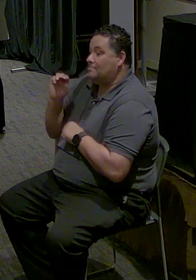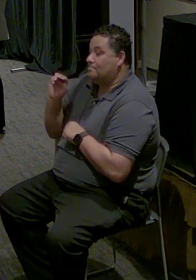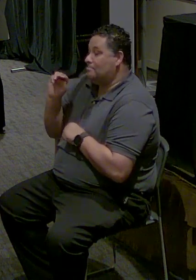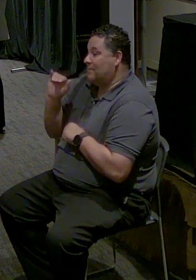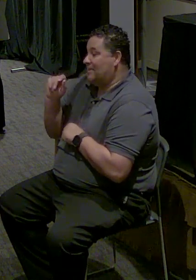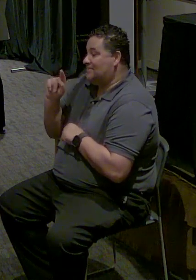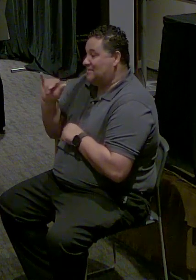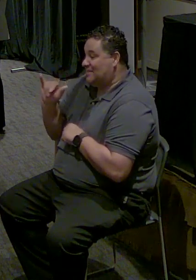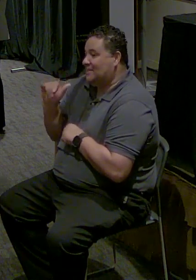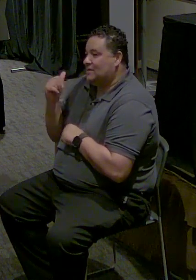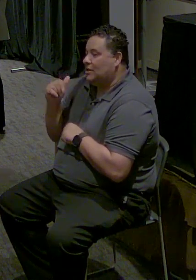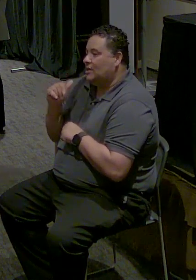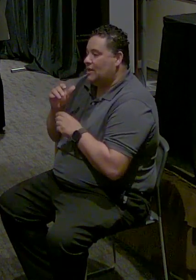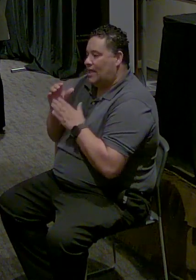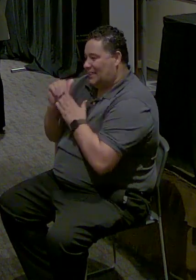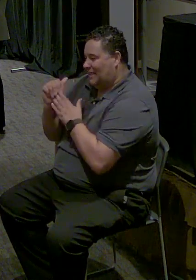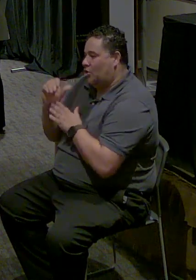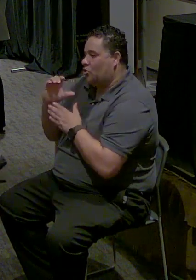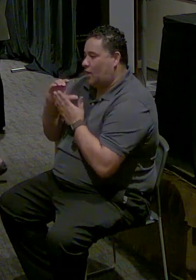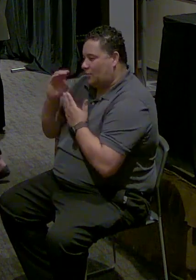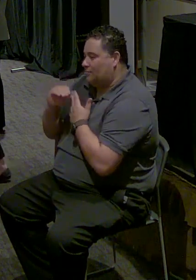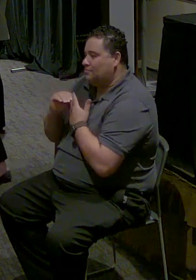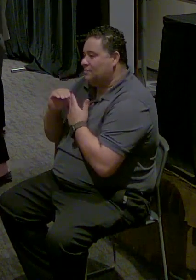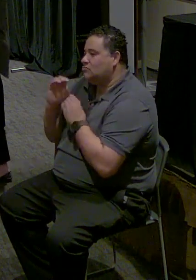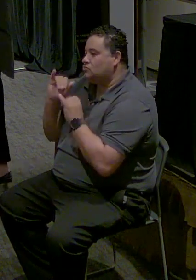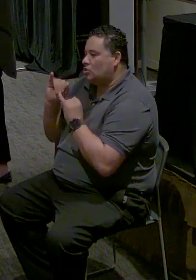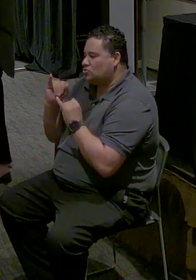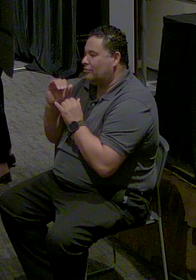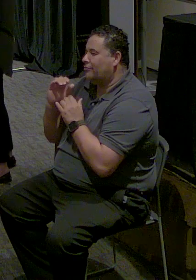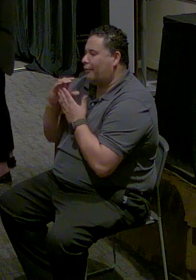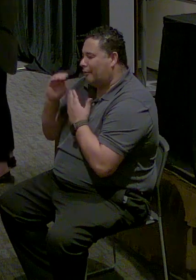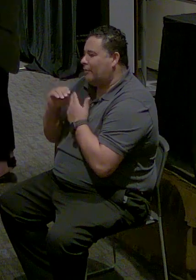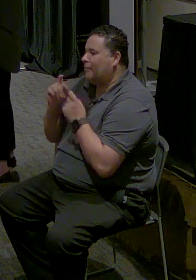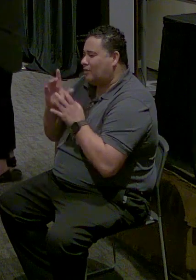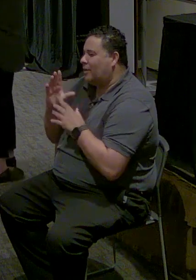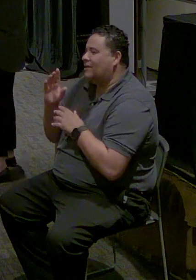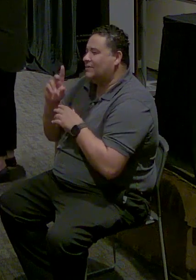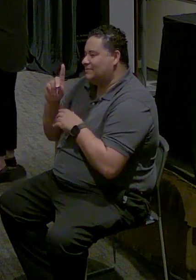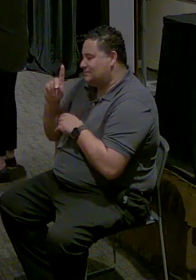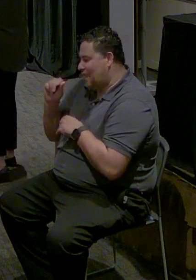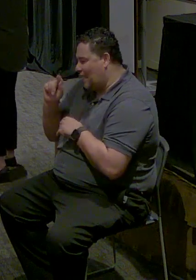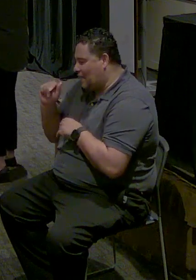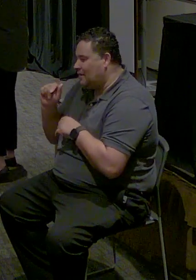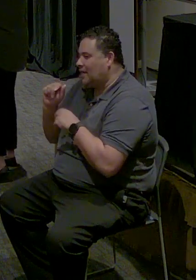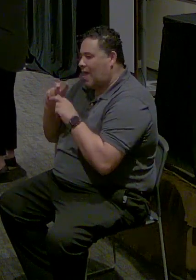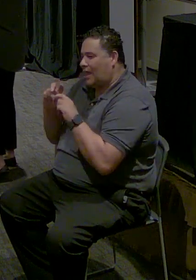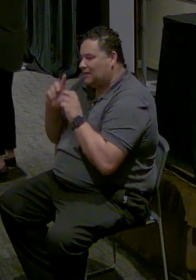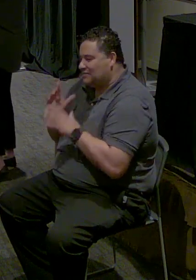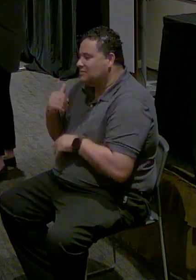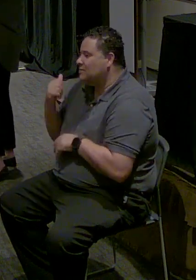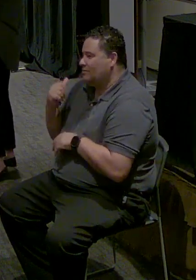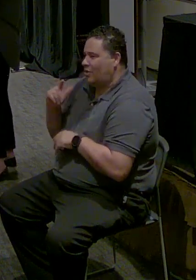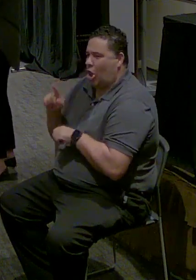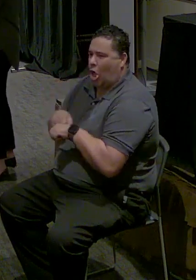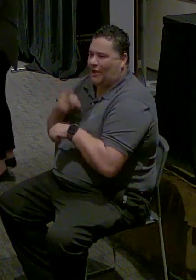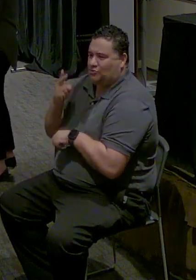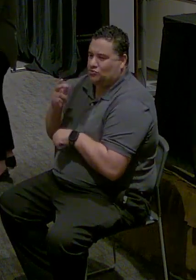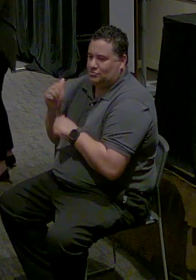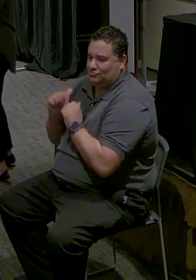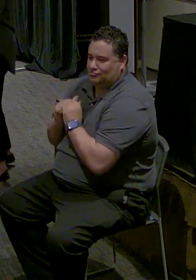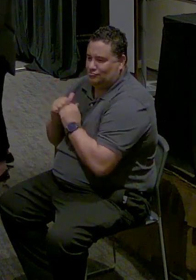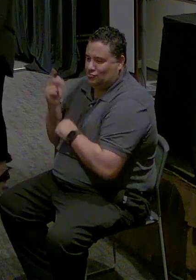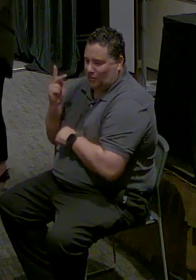lead curriculum instructional management coordinator and data analyst. We have a long history together.